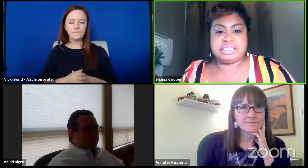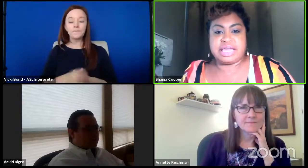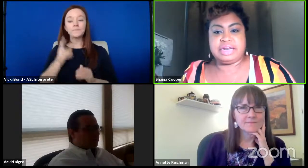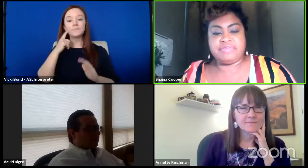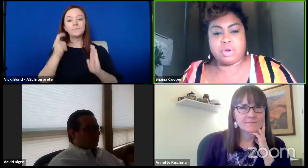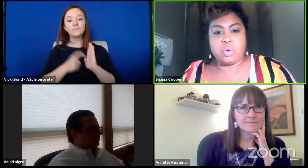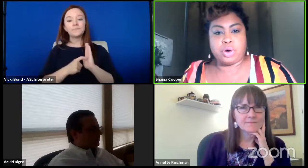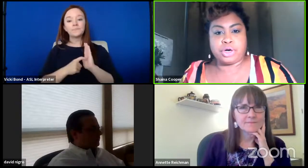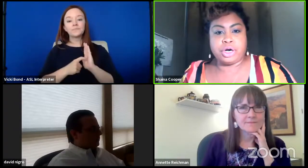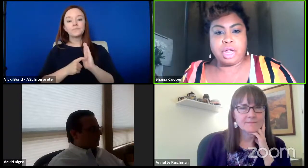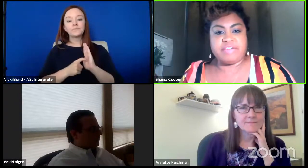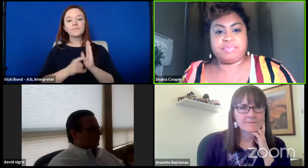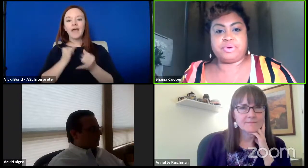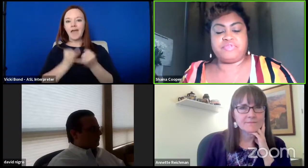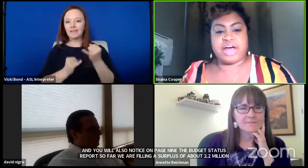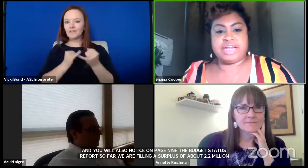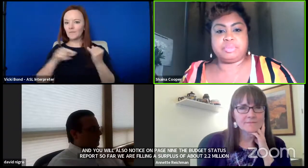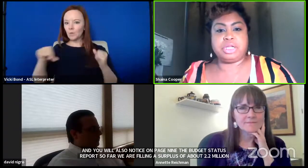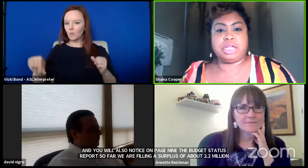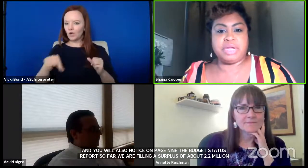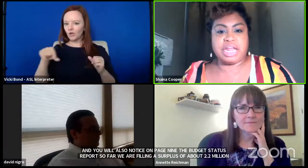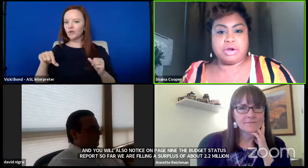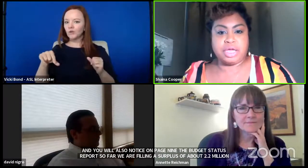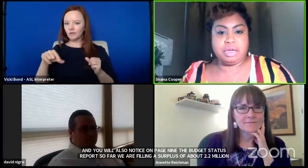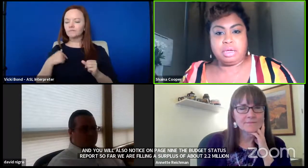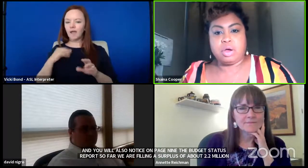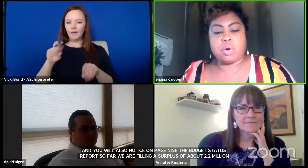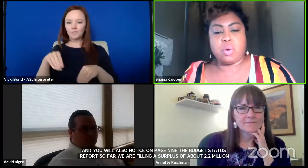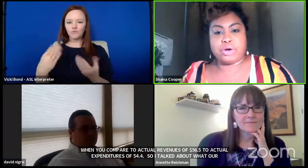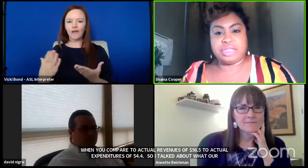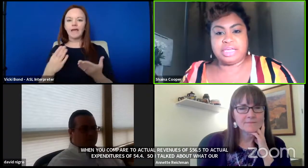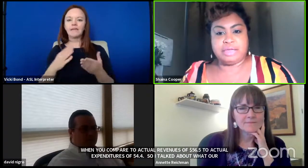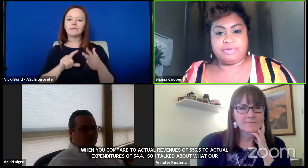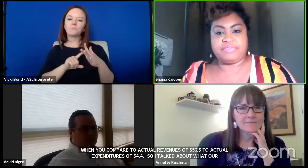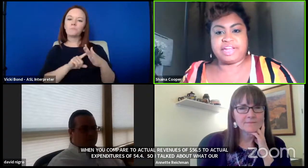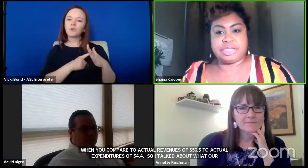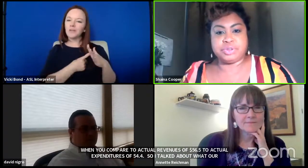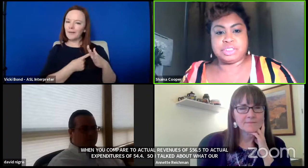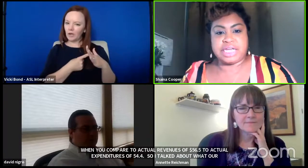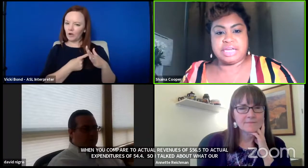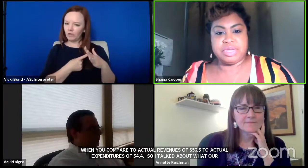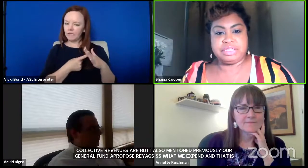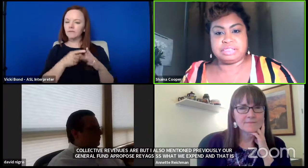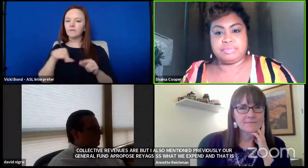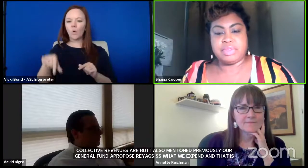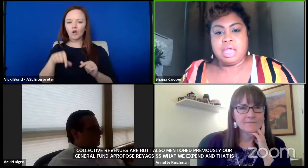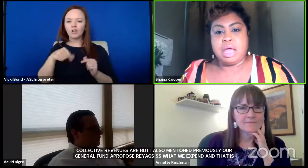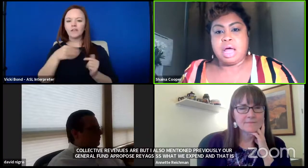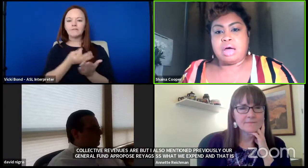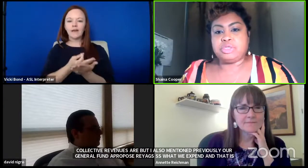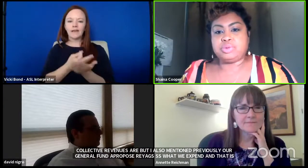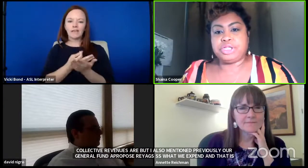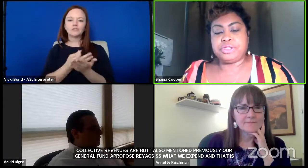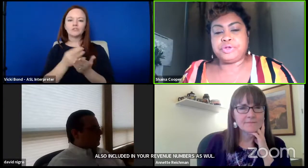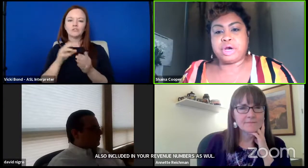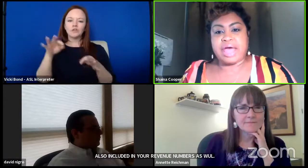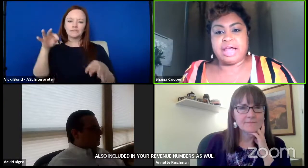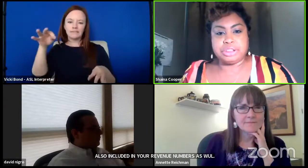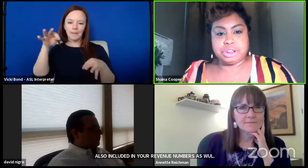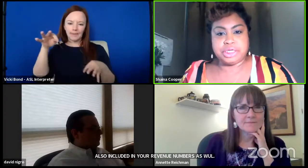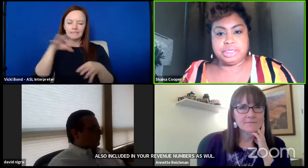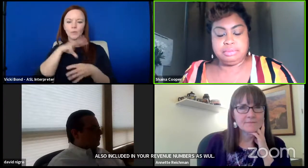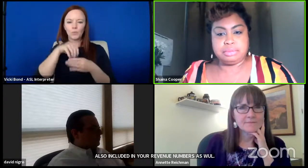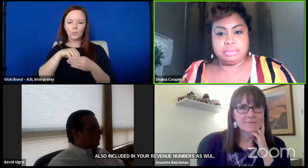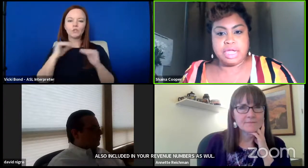since it is at the end of the quarter, I've provided preliminary quarterly financial statements, which will include